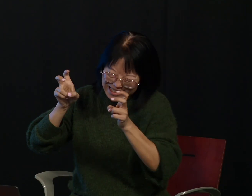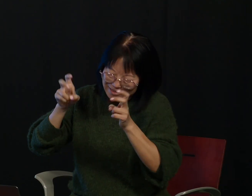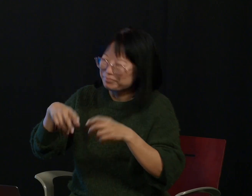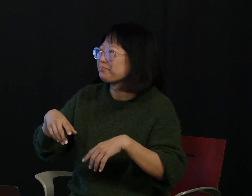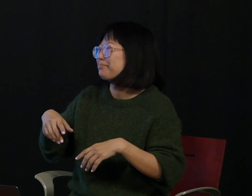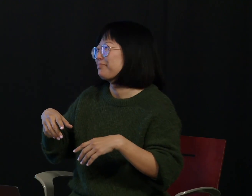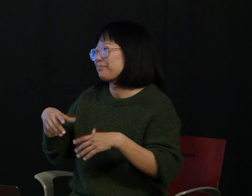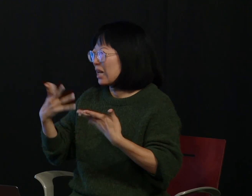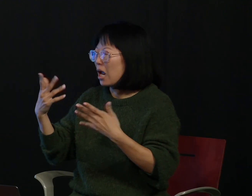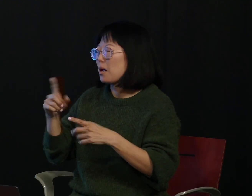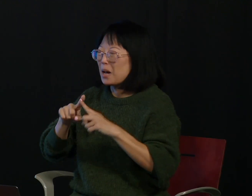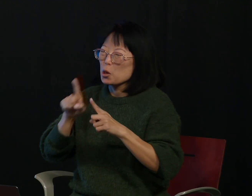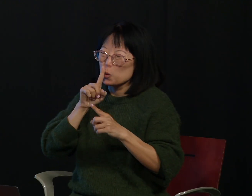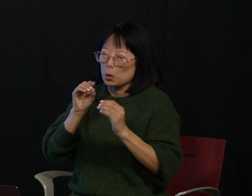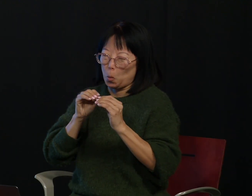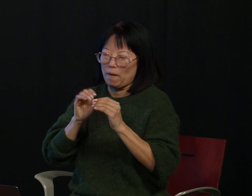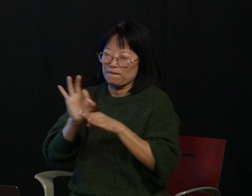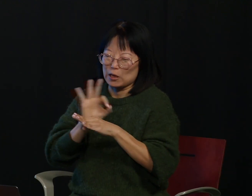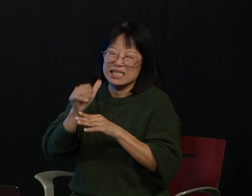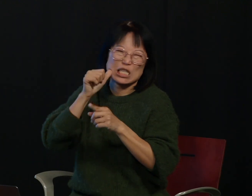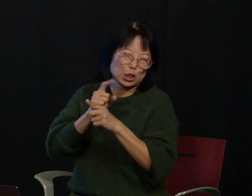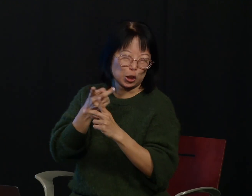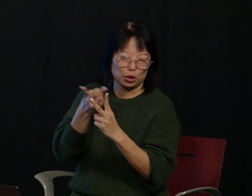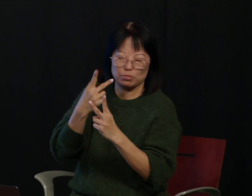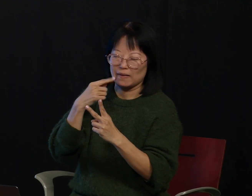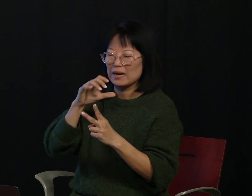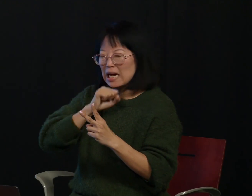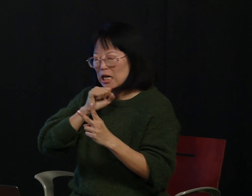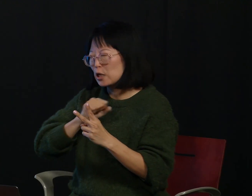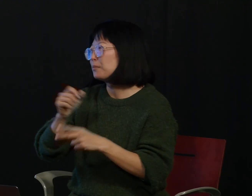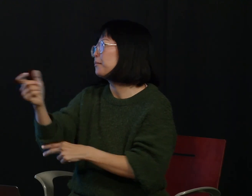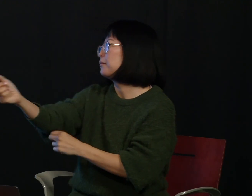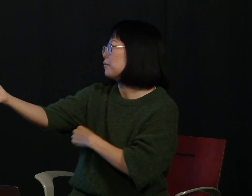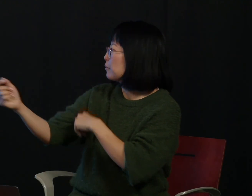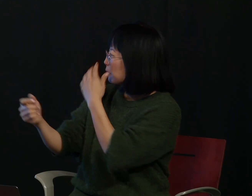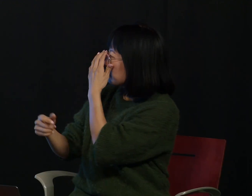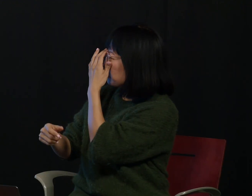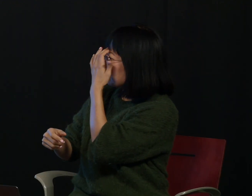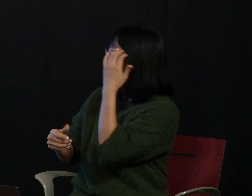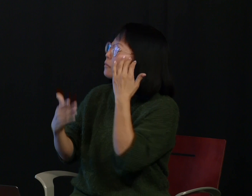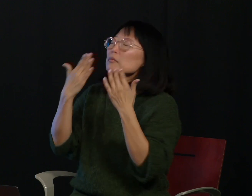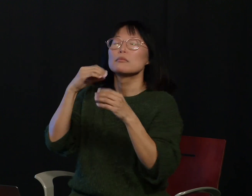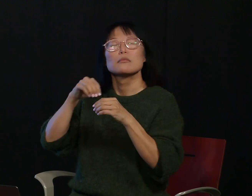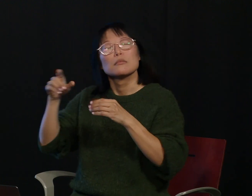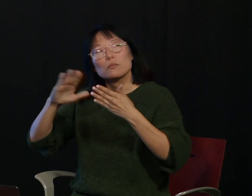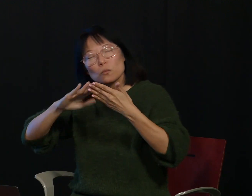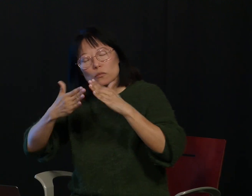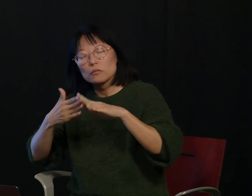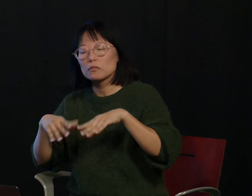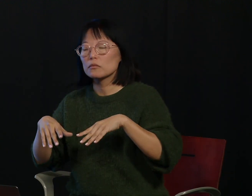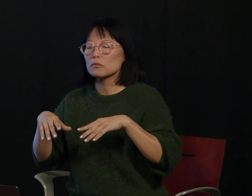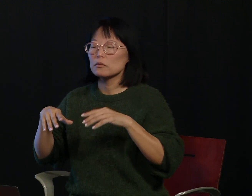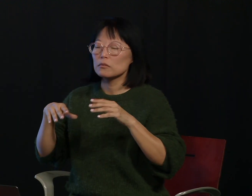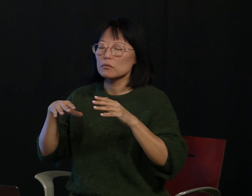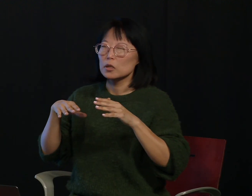guess, if you will. But there's more functioning as a sister because of the age of the two girls. In this community,